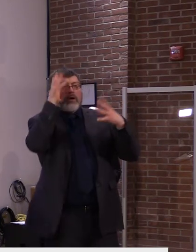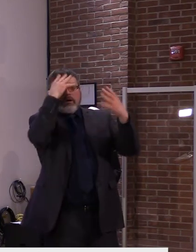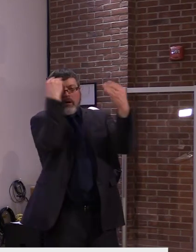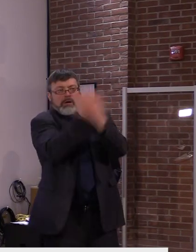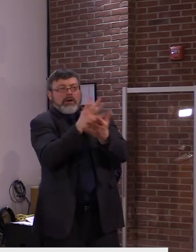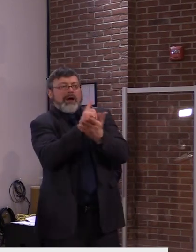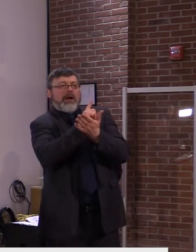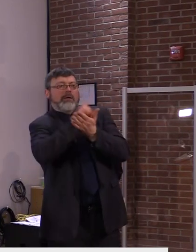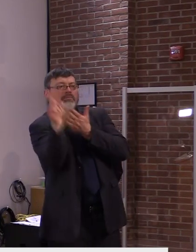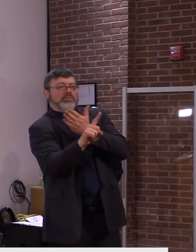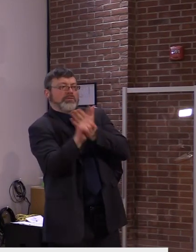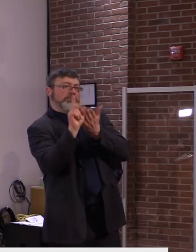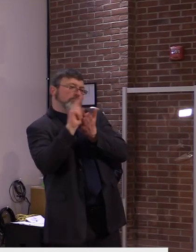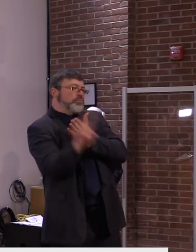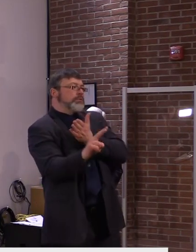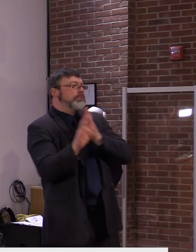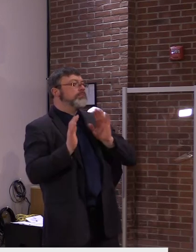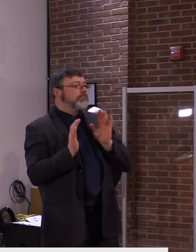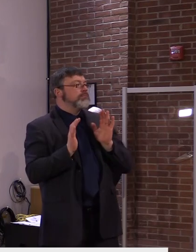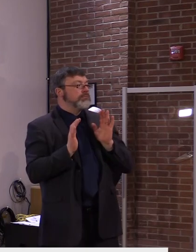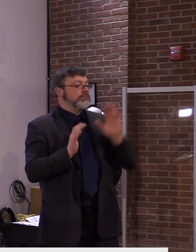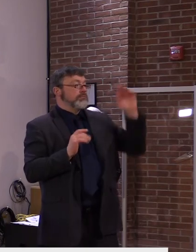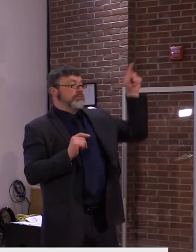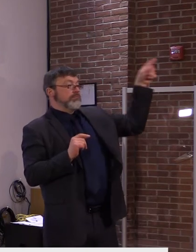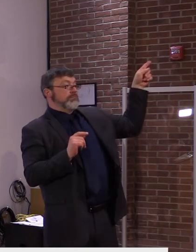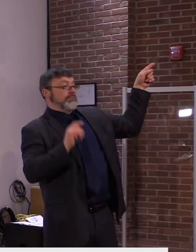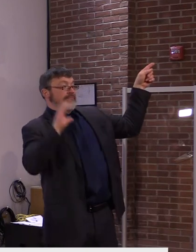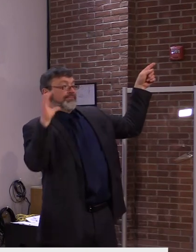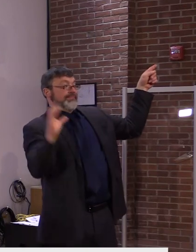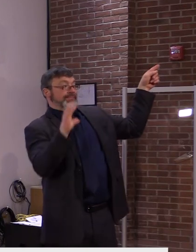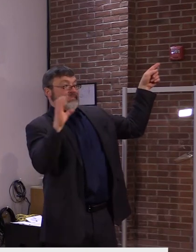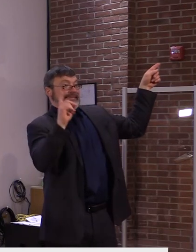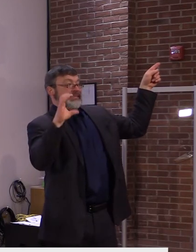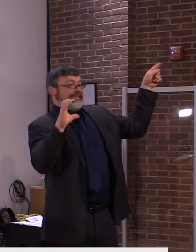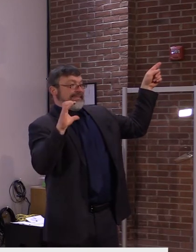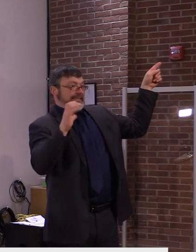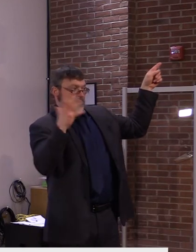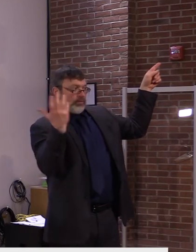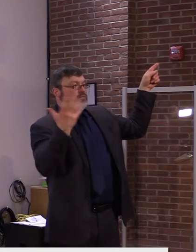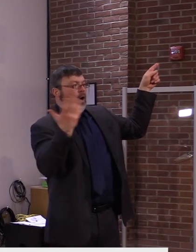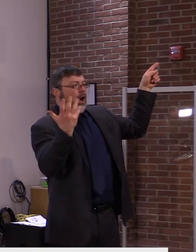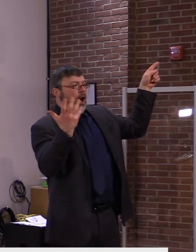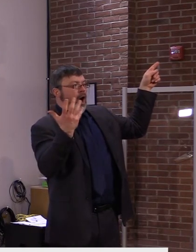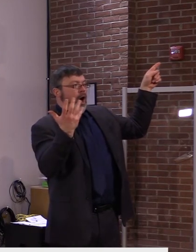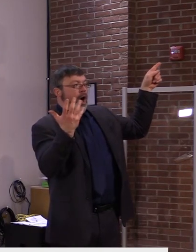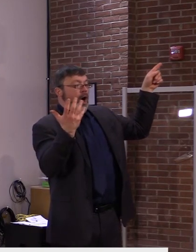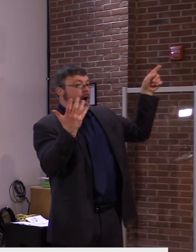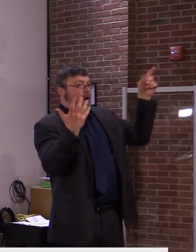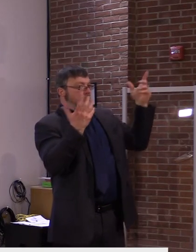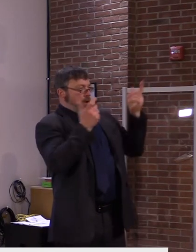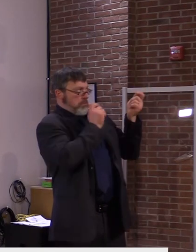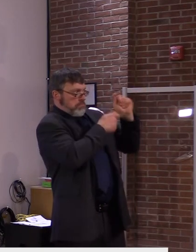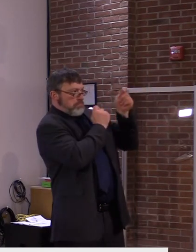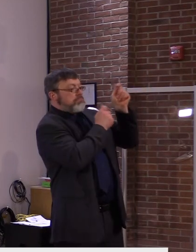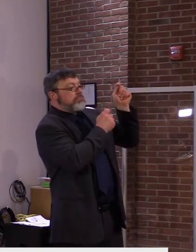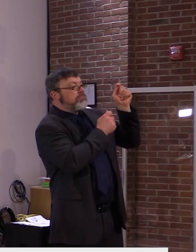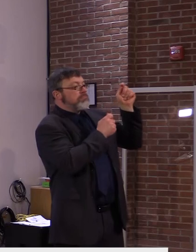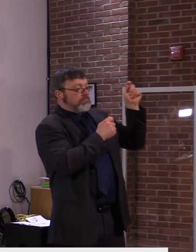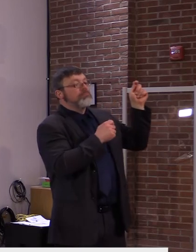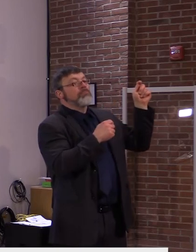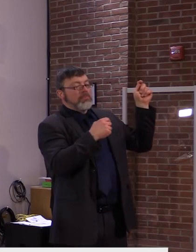Now, you've already heard from Secretary Smith that we're expanding our vaccine eligibility to people 70 and older starting on